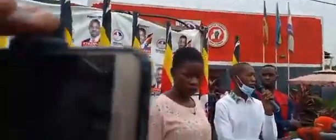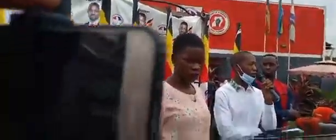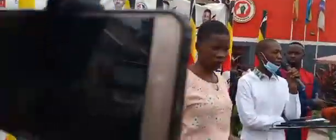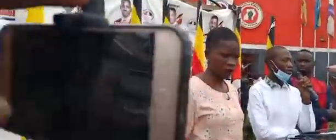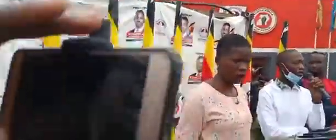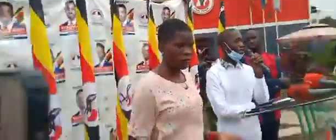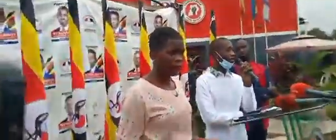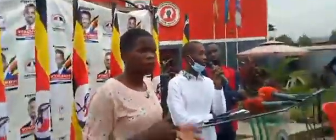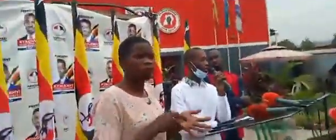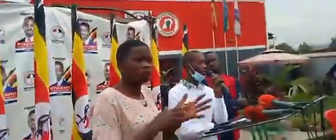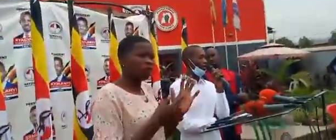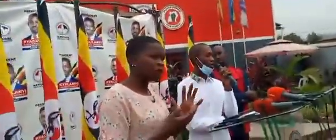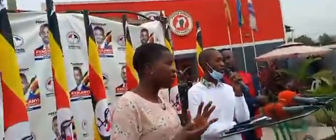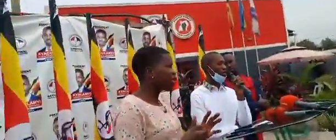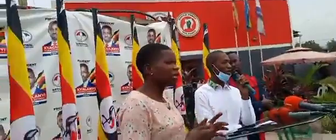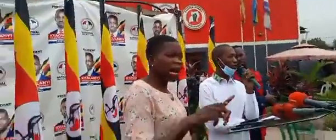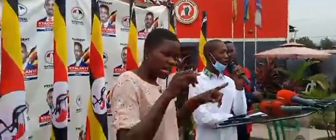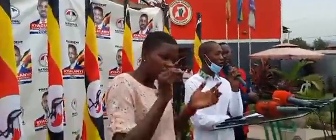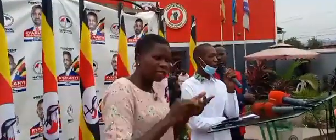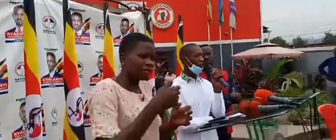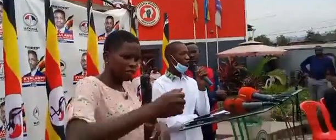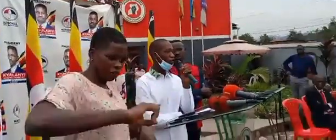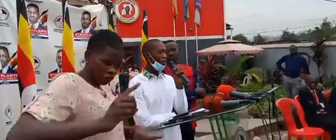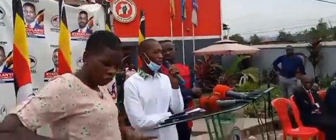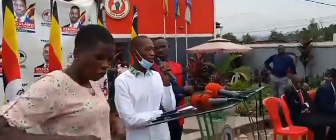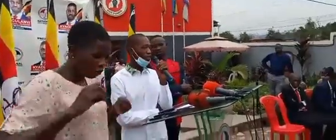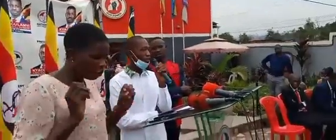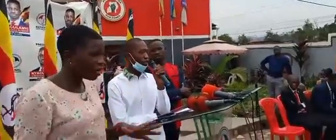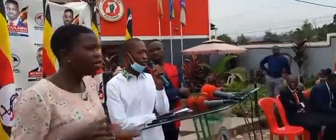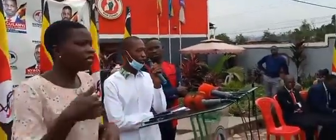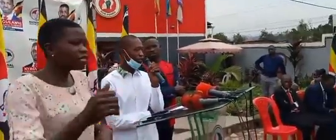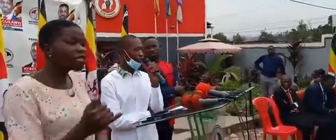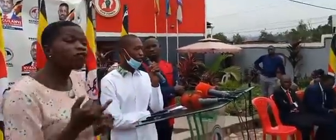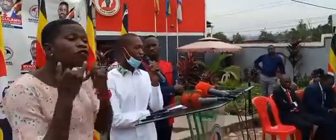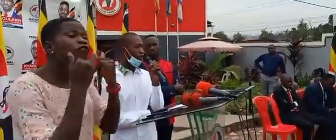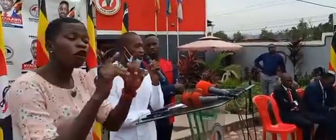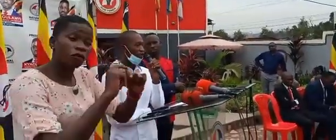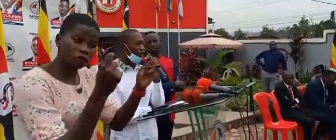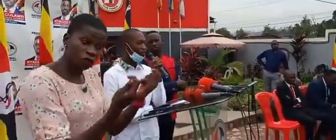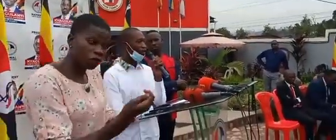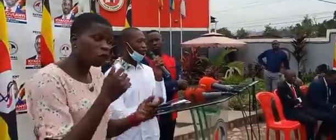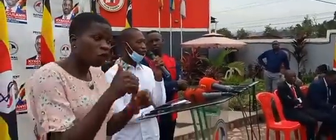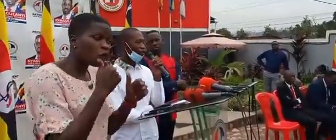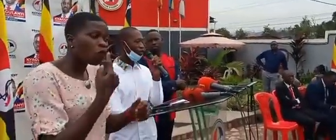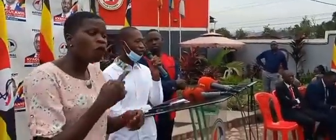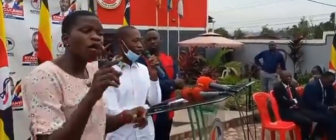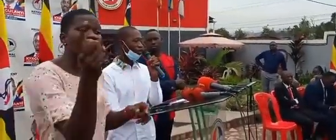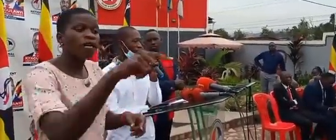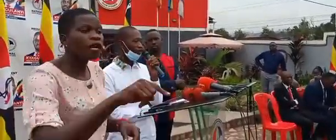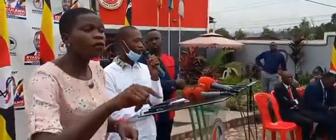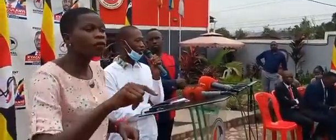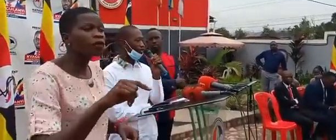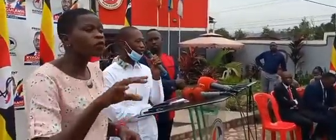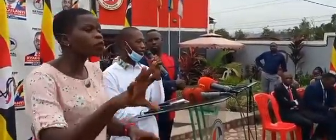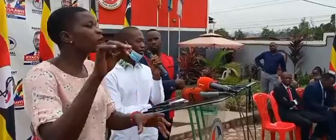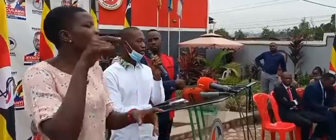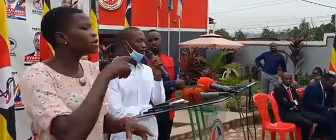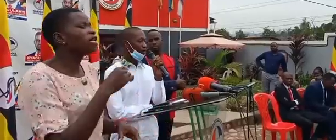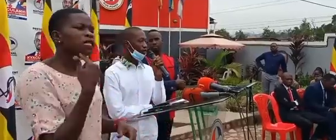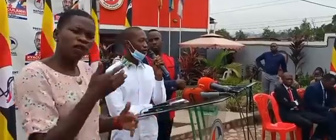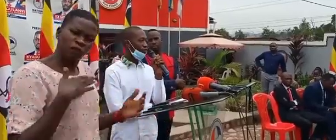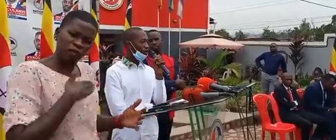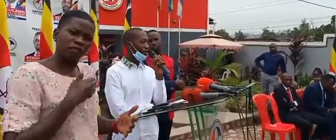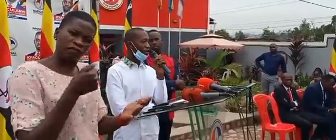abagezaako tekyatumalira neera bwe twali tufuluma twategeeza ttiimu yali etukimye ne batuyambako okubanja sente zaffe zaali